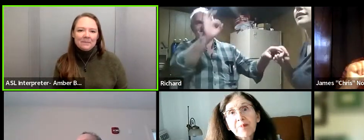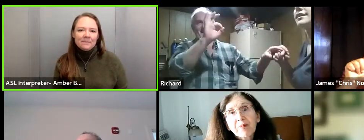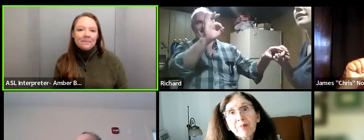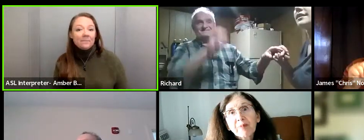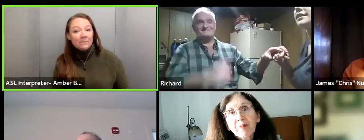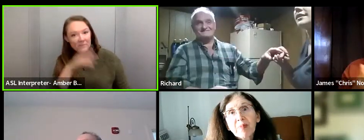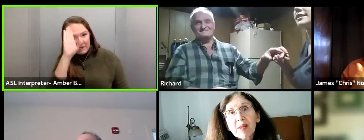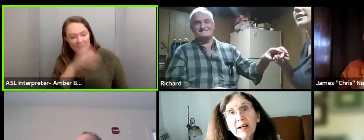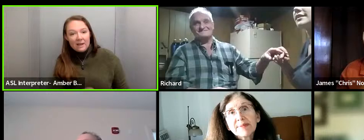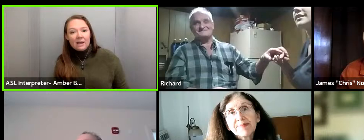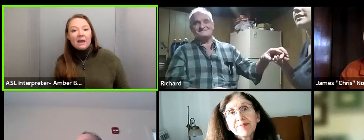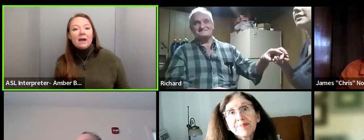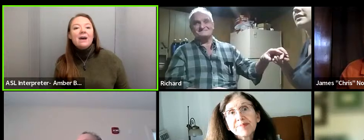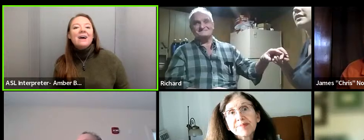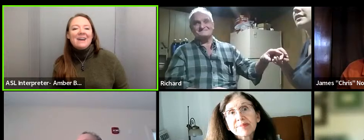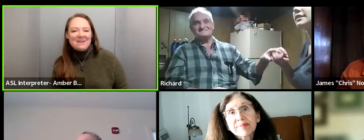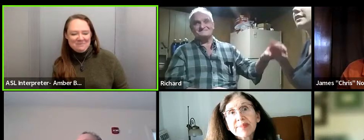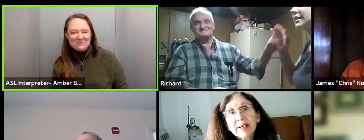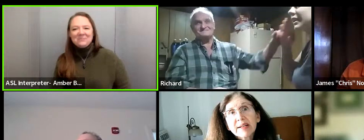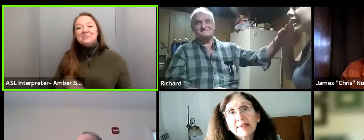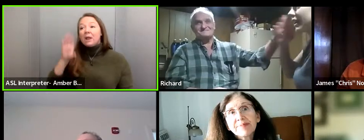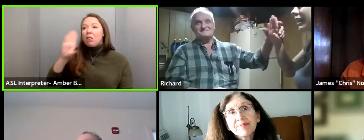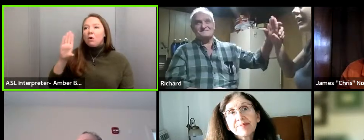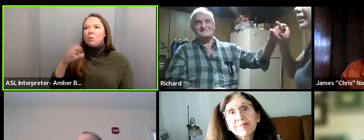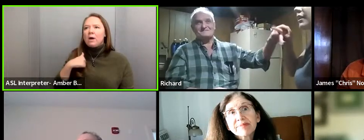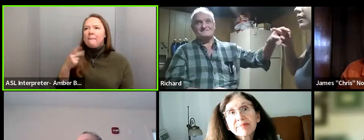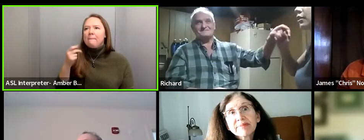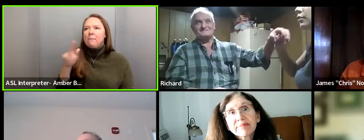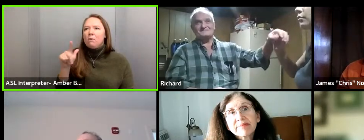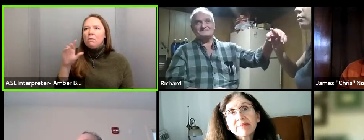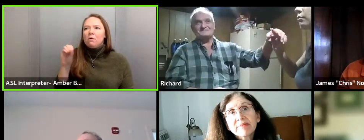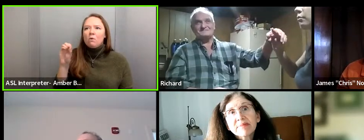Hi, this is Paul O'Hanlon.